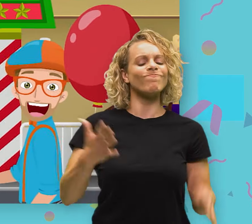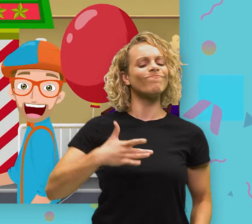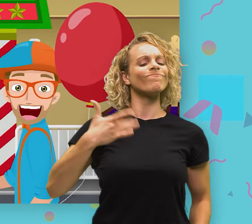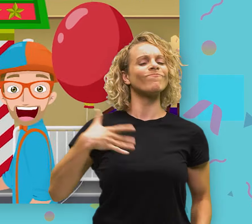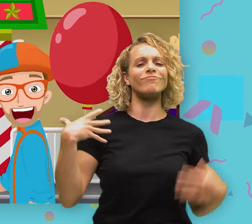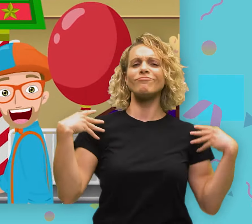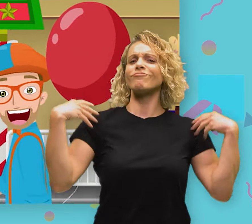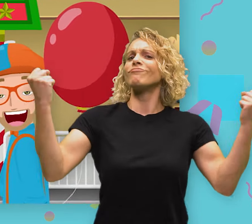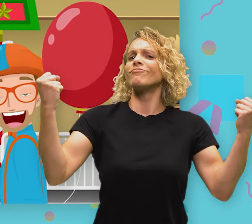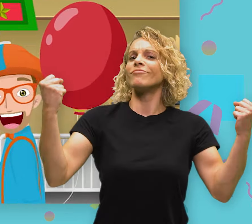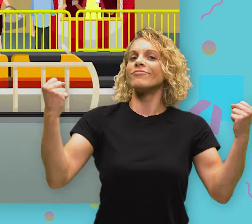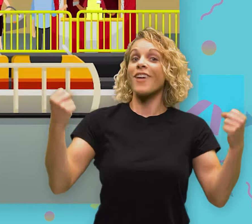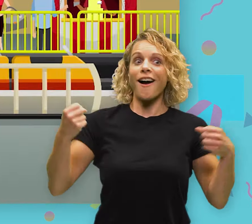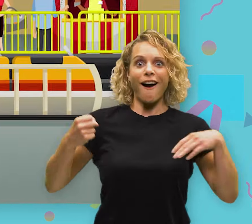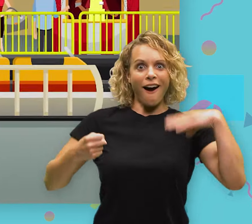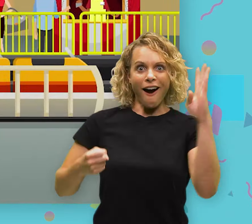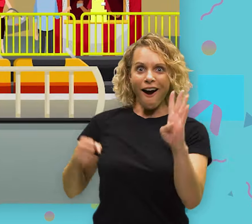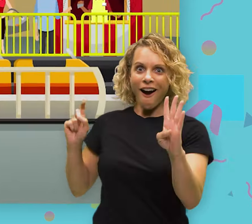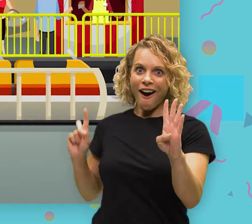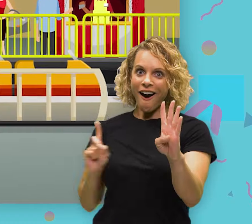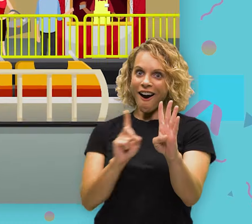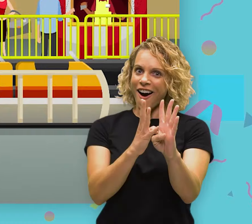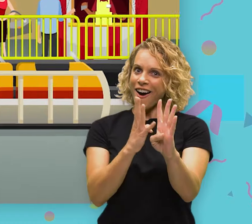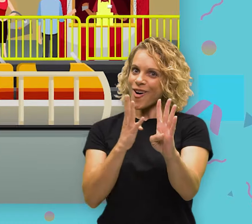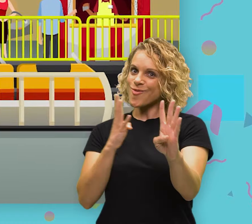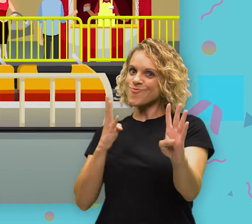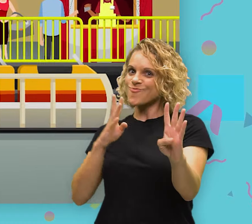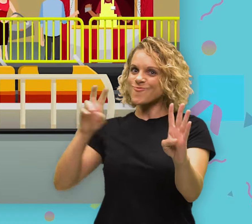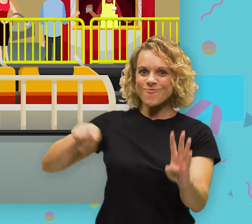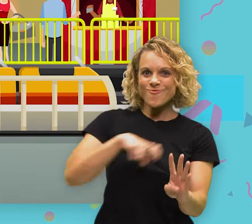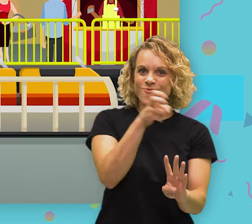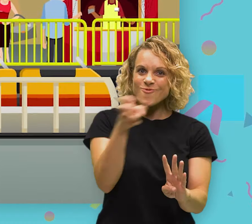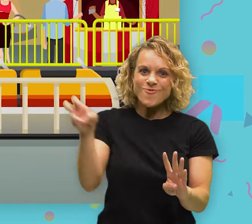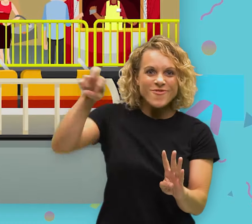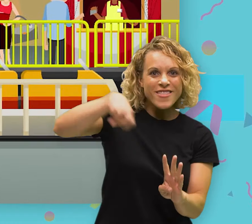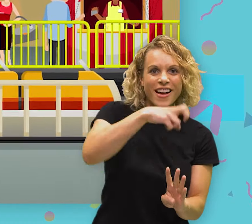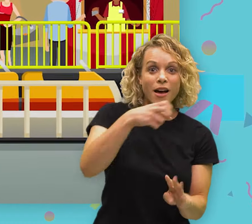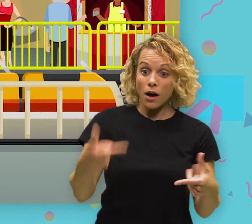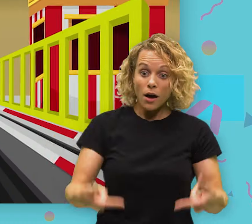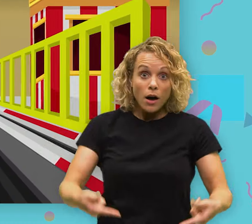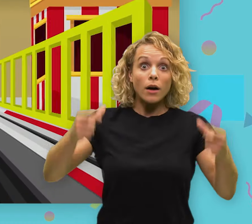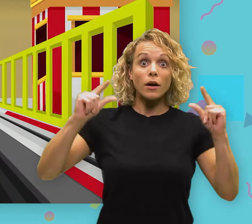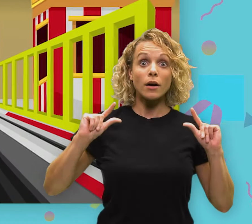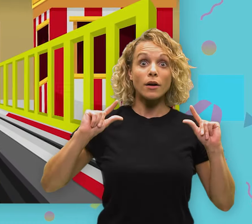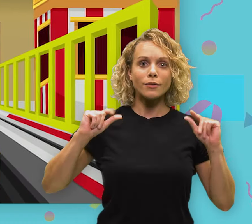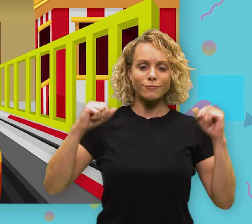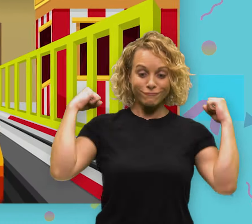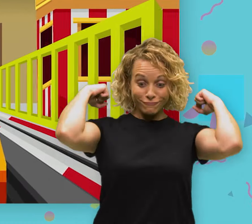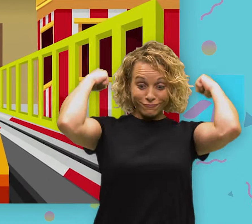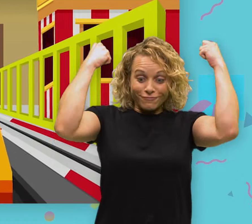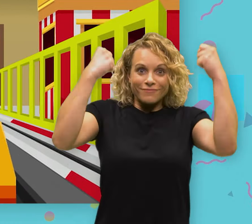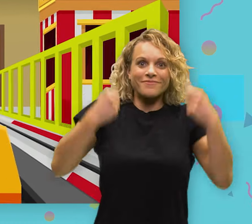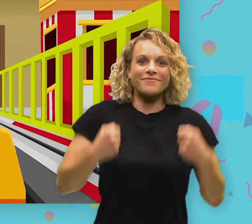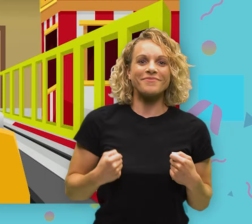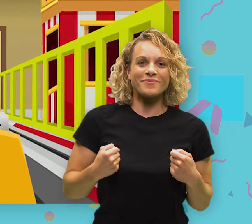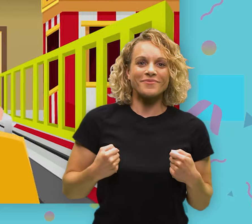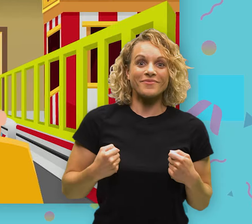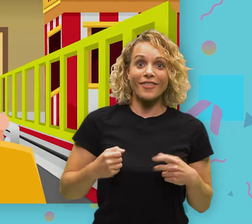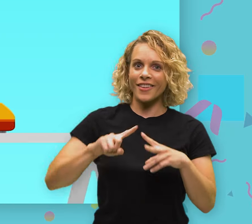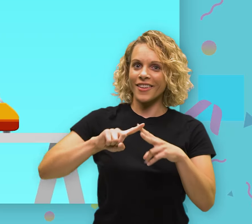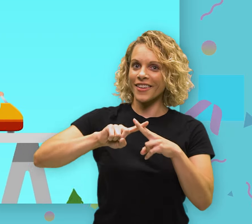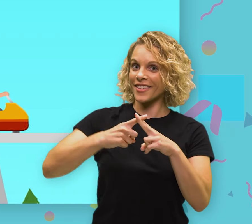today I'm feeling brave. Let's get in line for the roller coaster. It's our turn. Let's strap